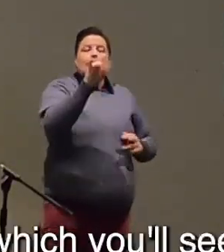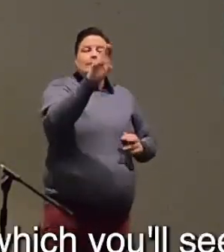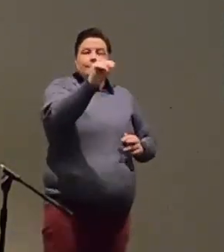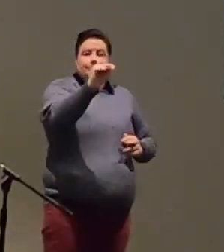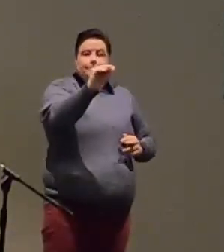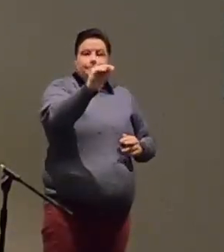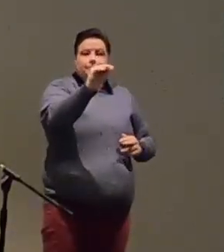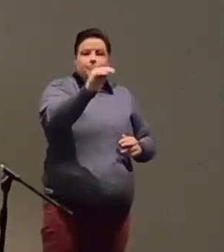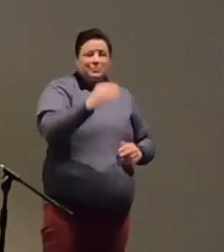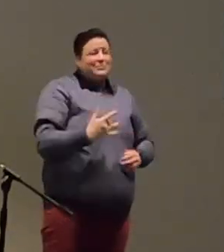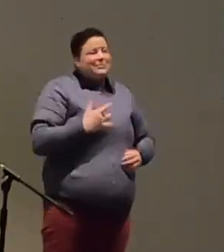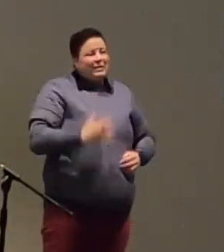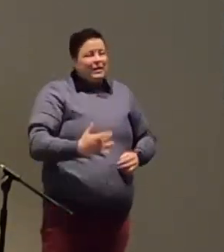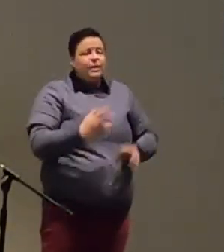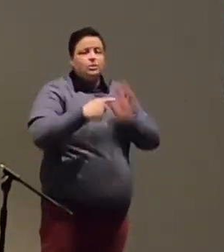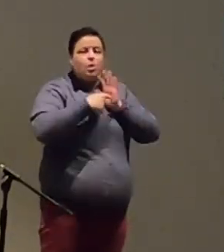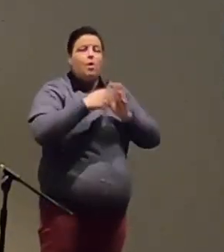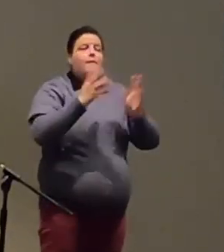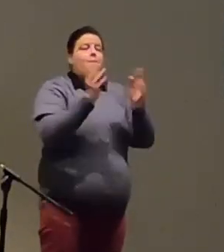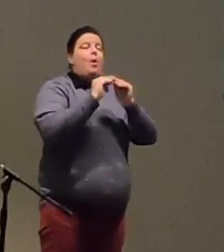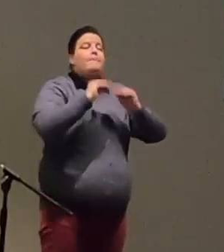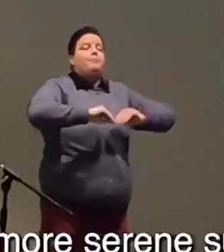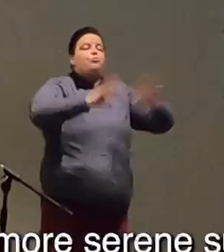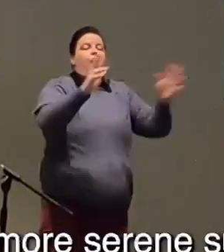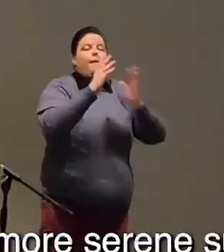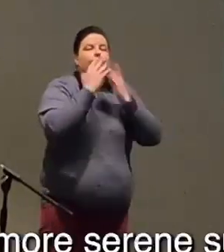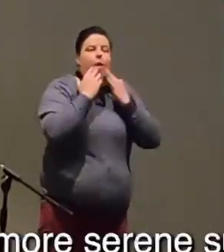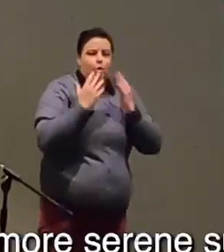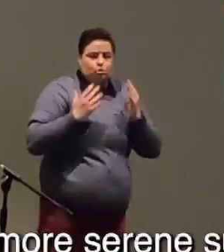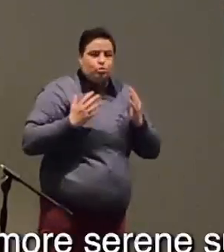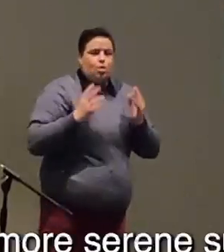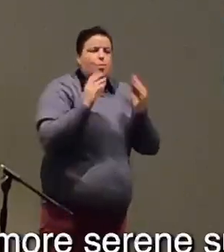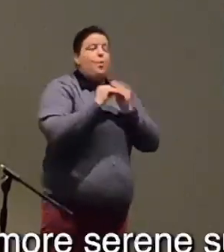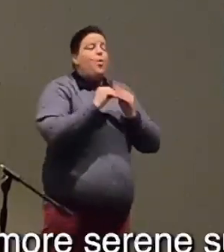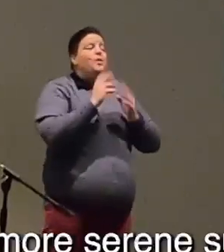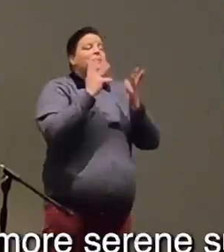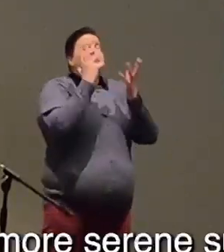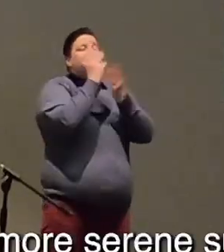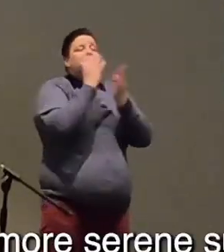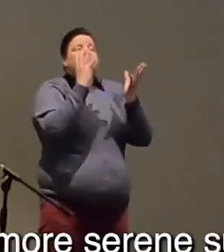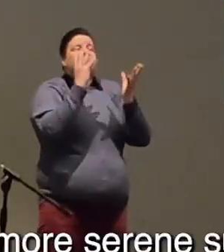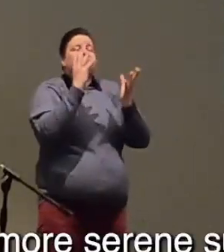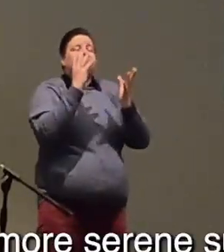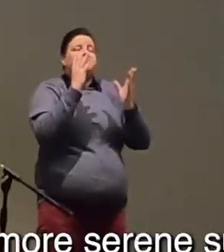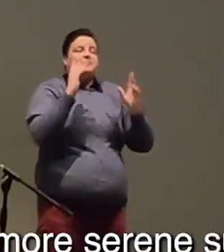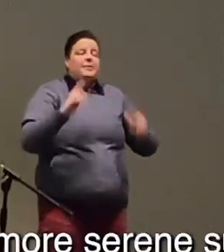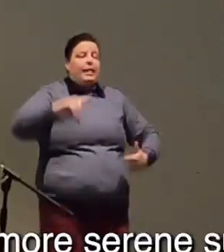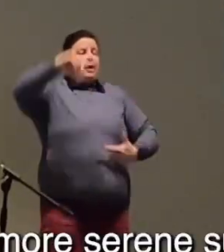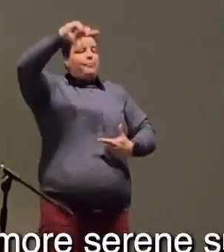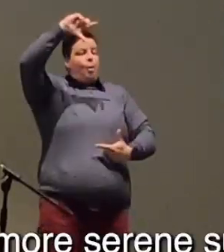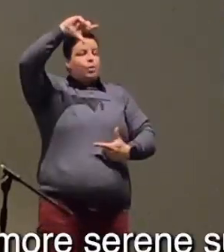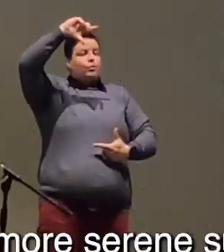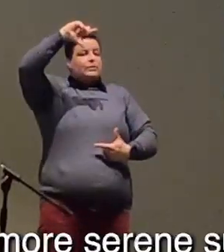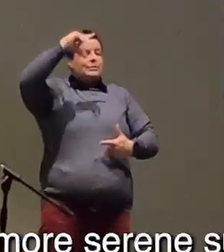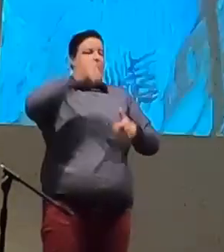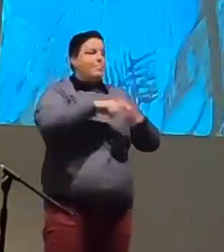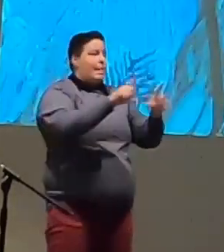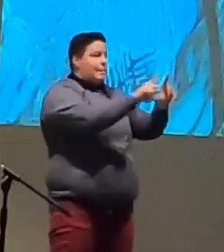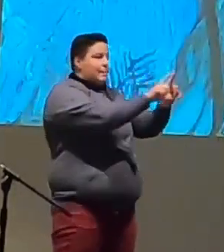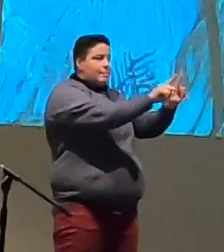exhibition, tends to feature a brighter color palette and more serene subjects like portraits and landscapes.